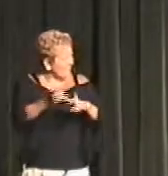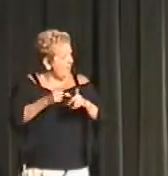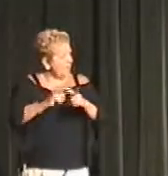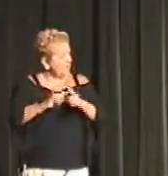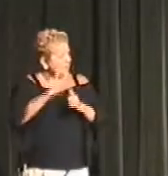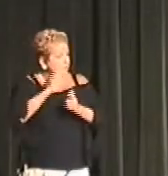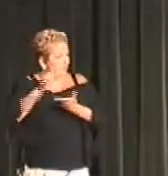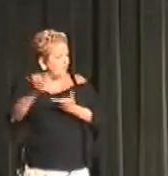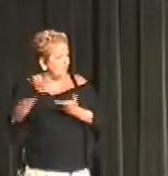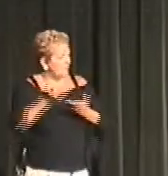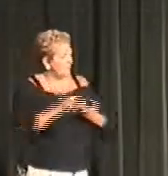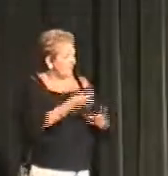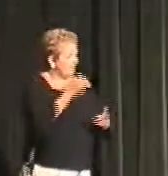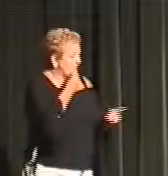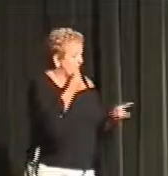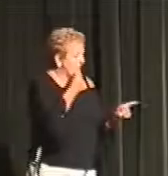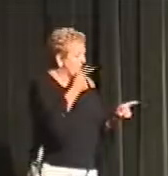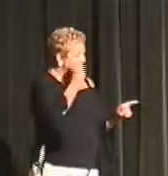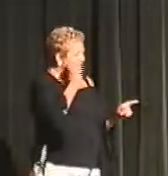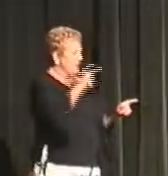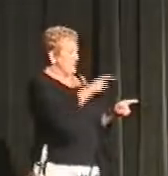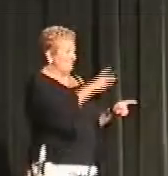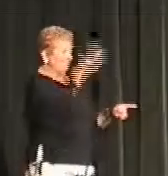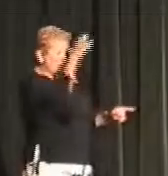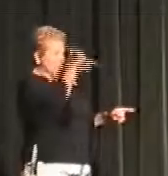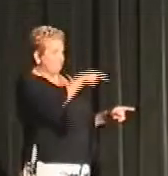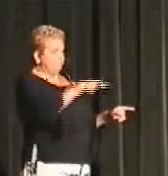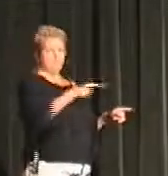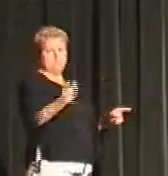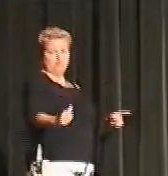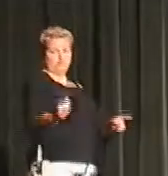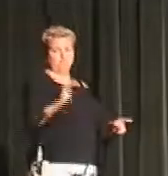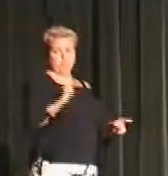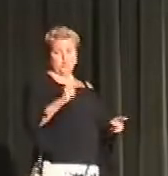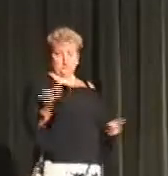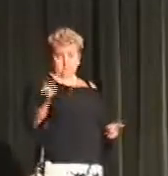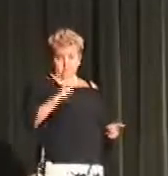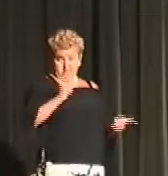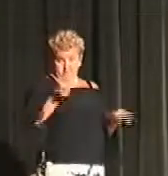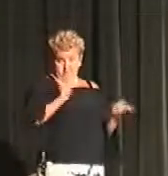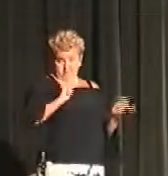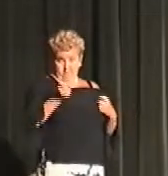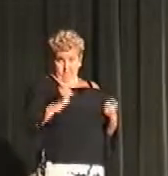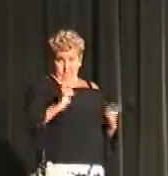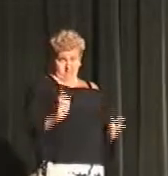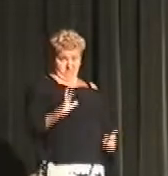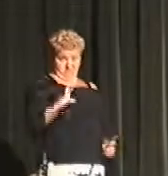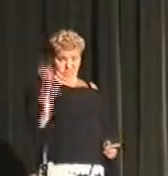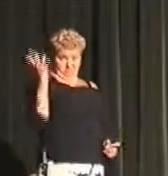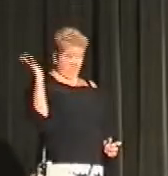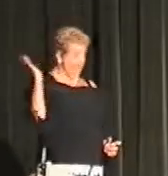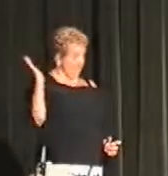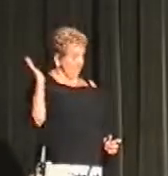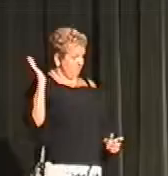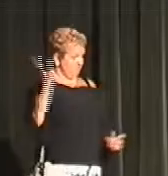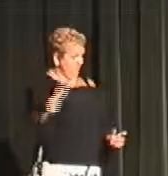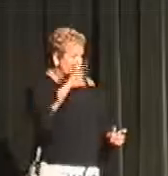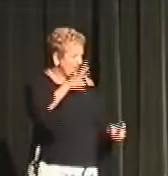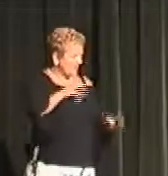like John would never have taken a sandwich if it had been just offered to him, And I thought so